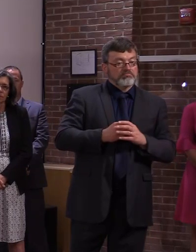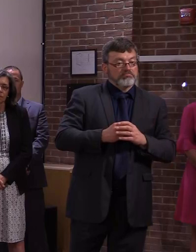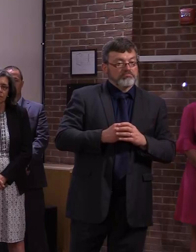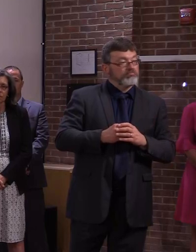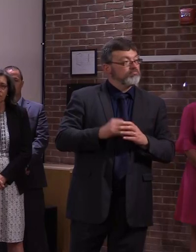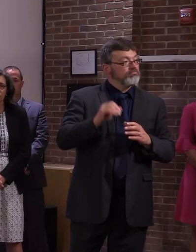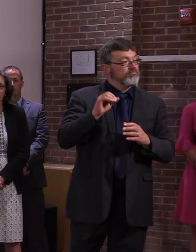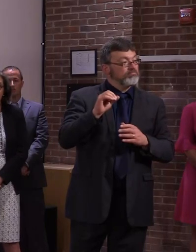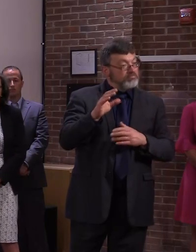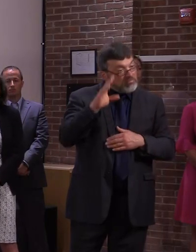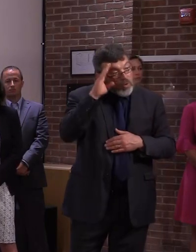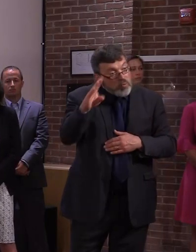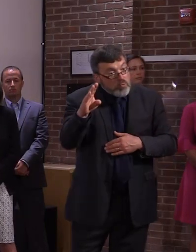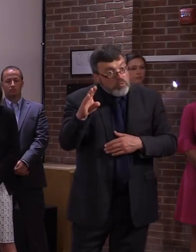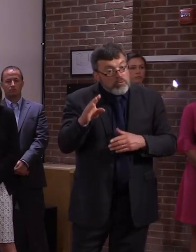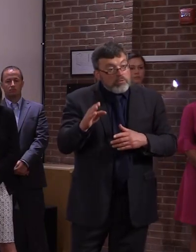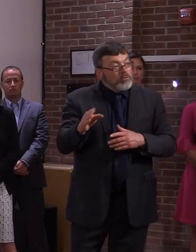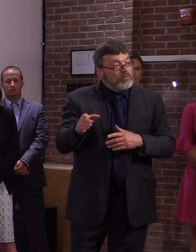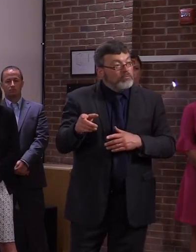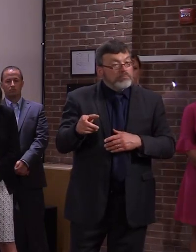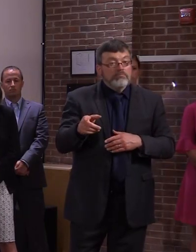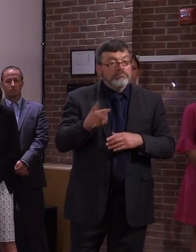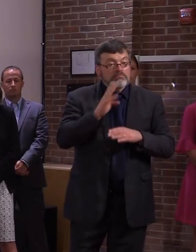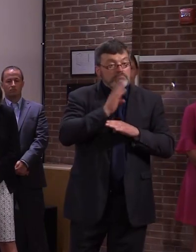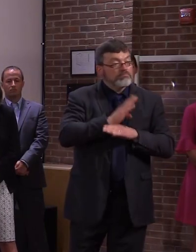Lisa Loomis.